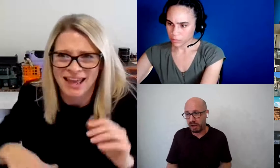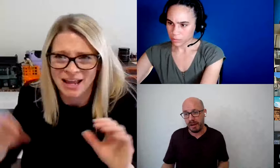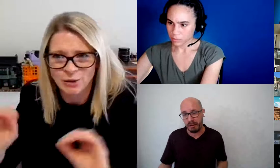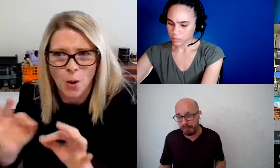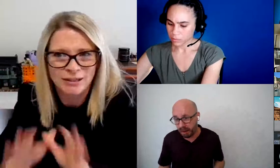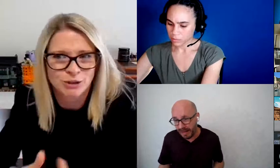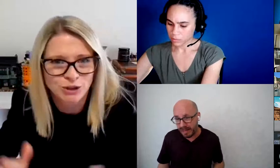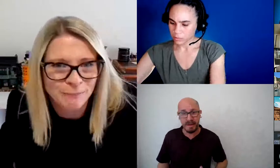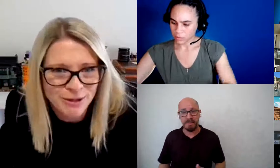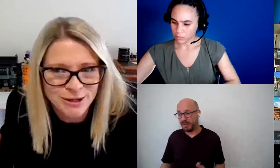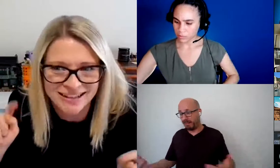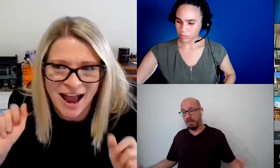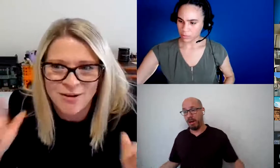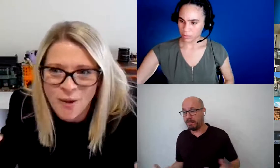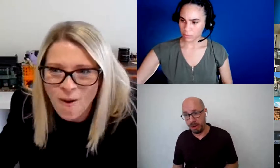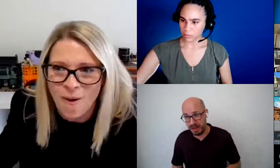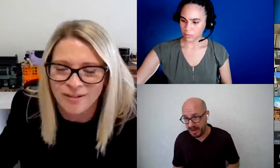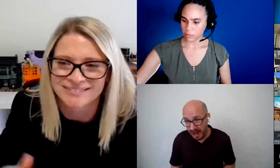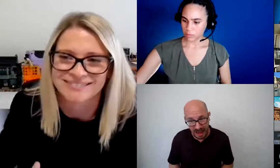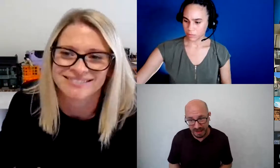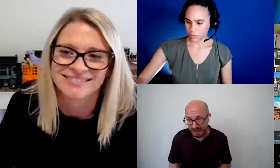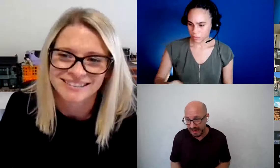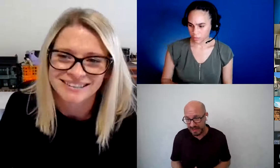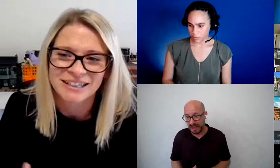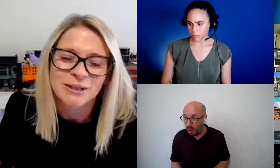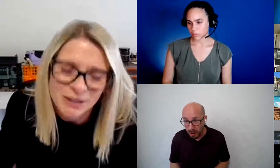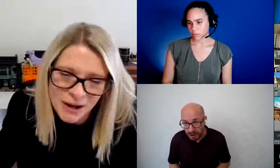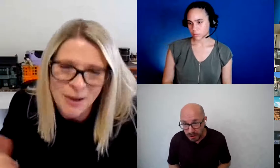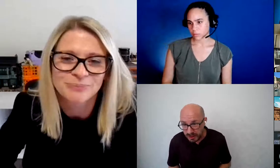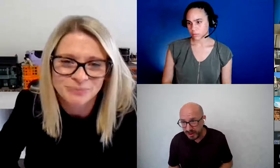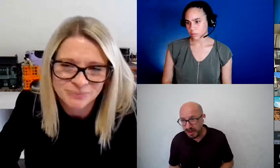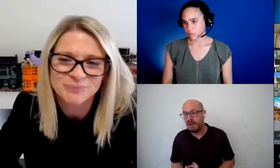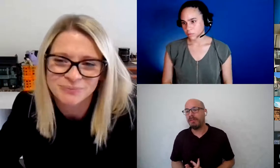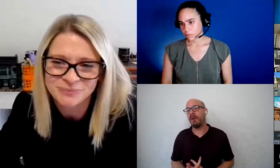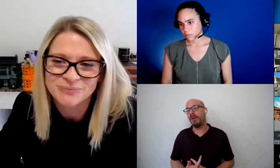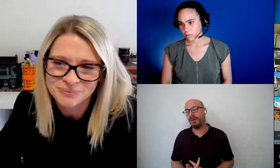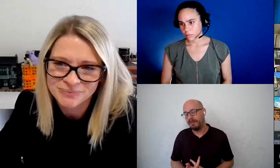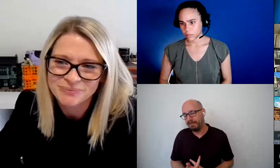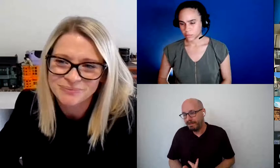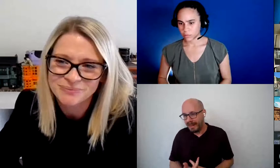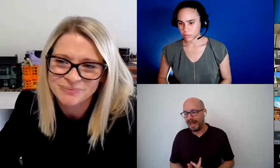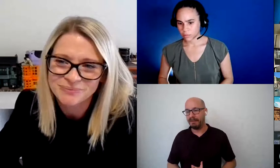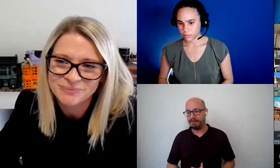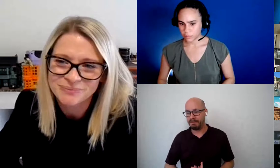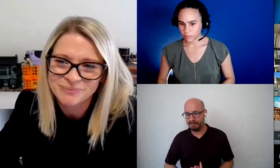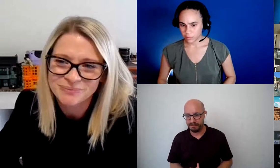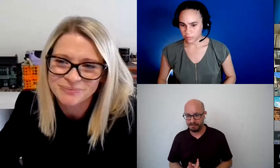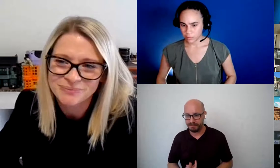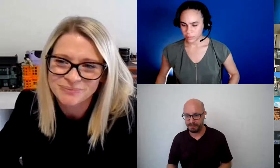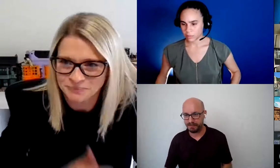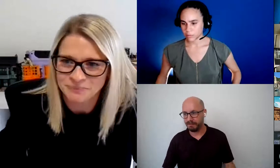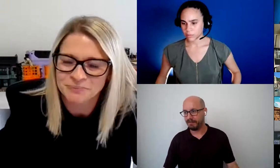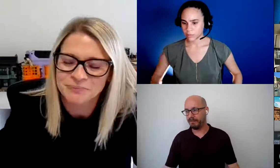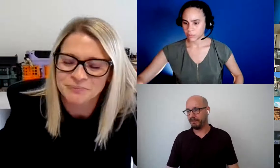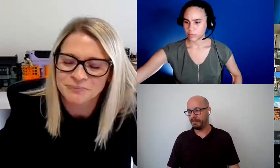child's play, that's much better than not having anything at all. So, yeah. Okay. Well,